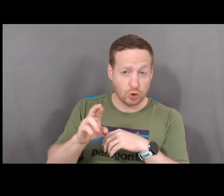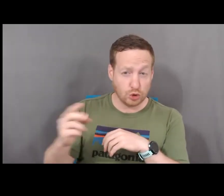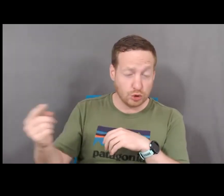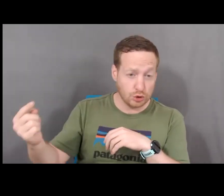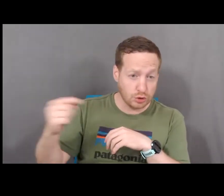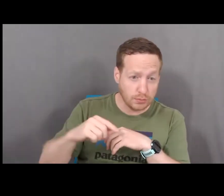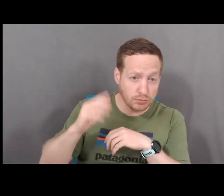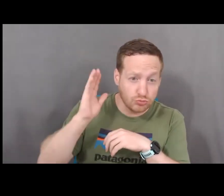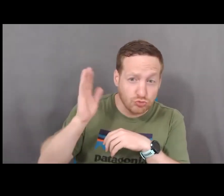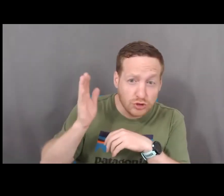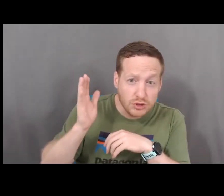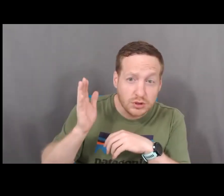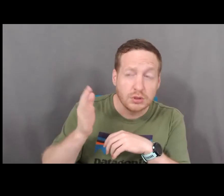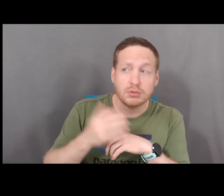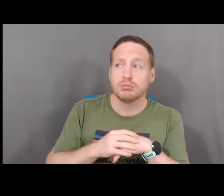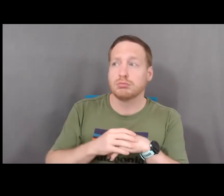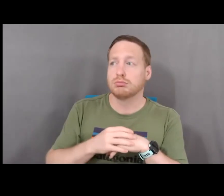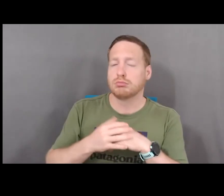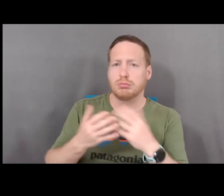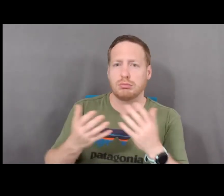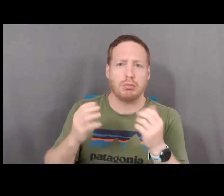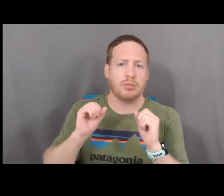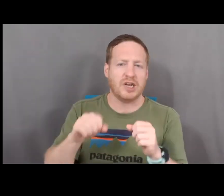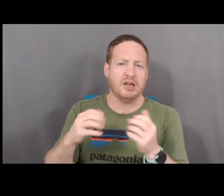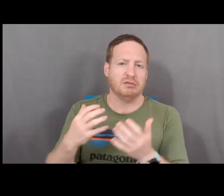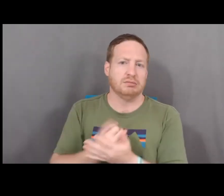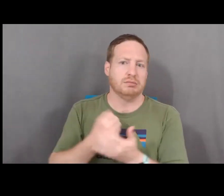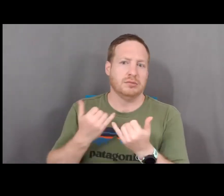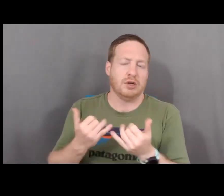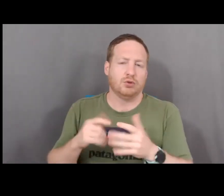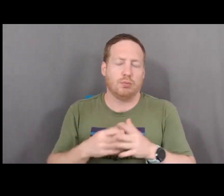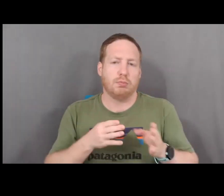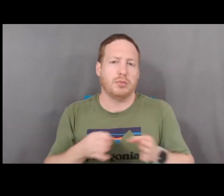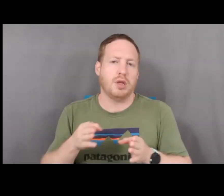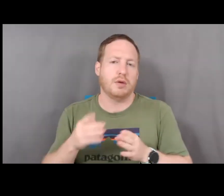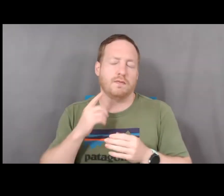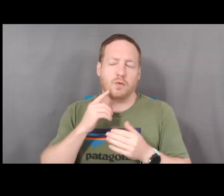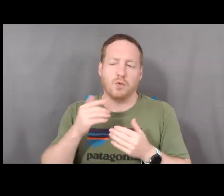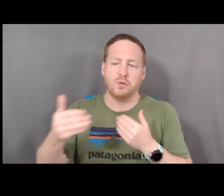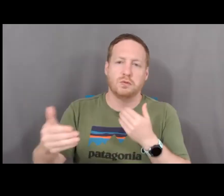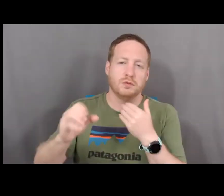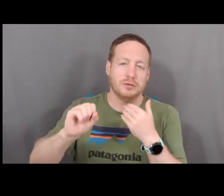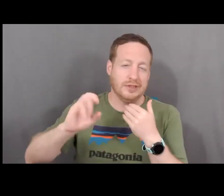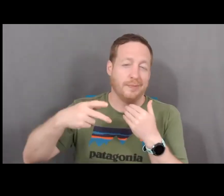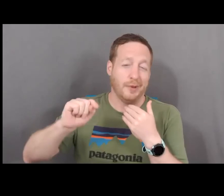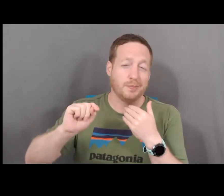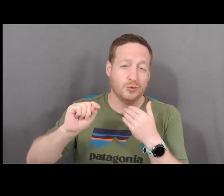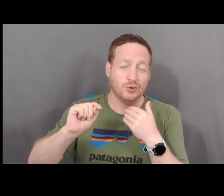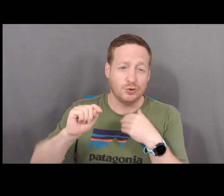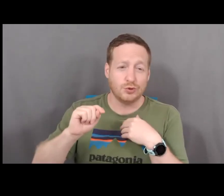or stakeholders to come to our meetings to give a presentation. I wanted to open this up so that we can be able to be prepared for our next